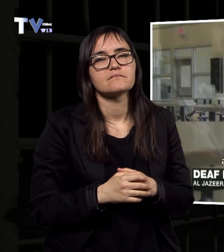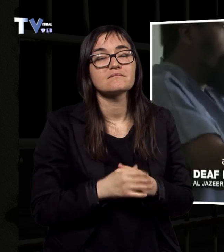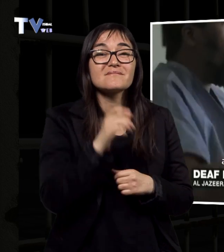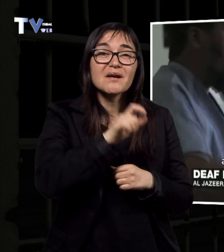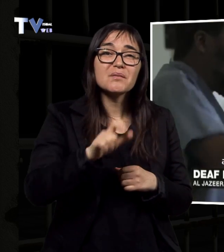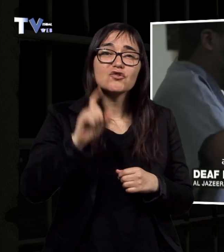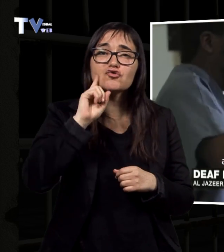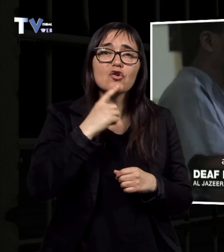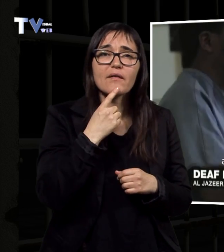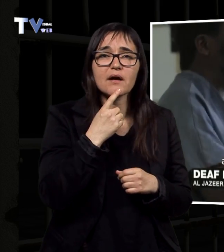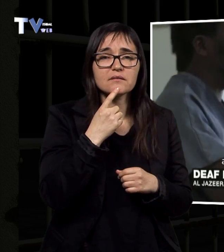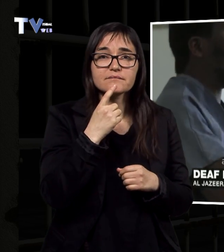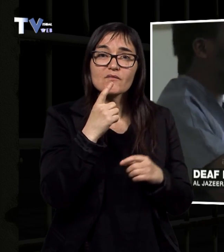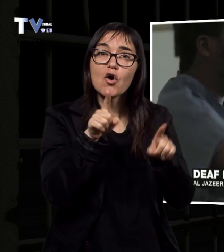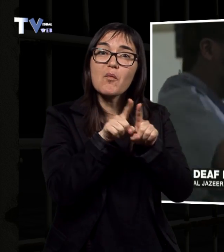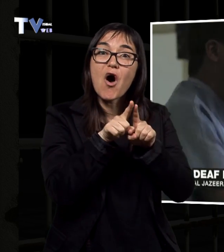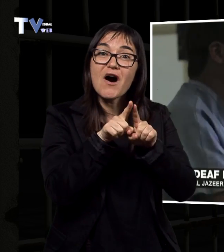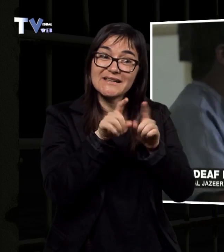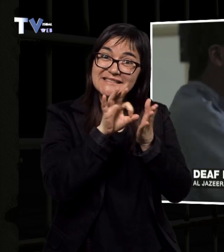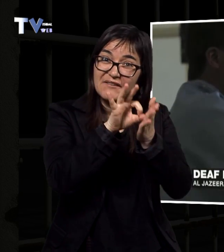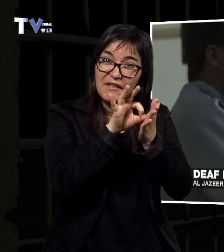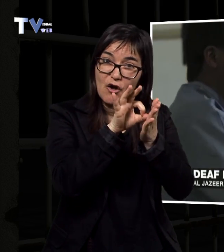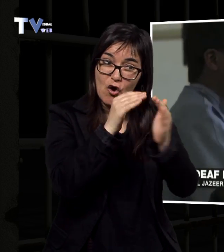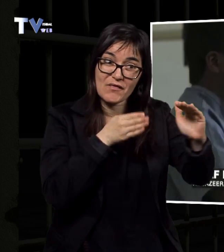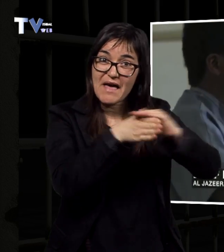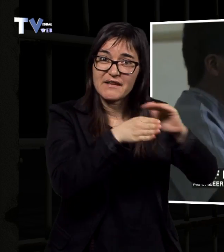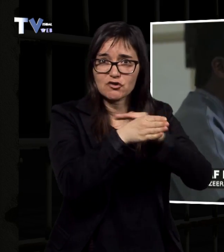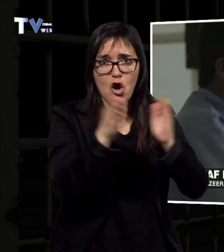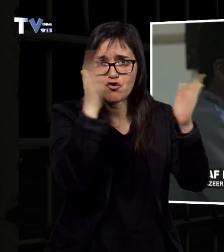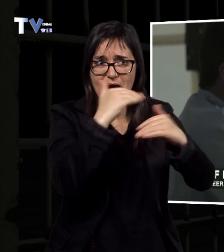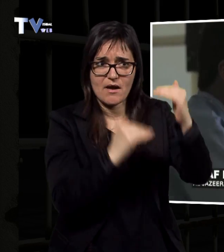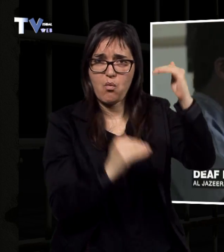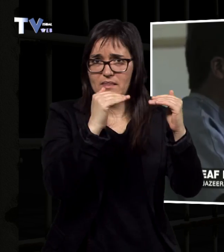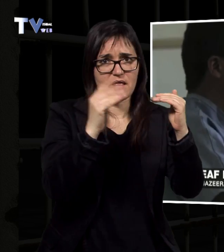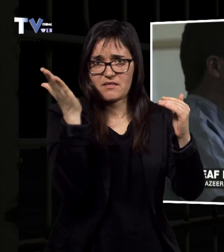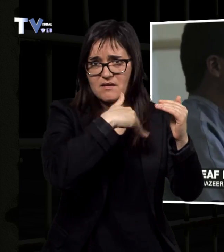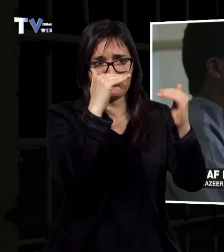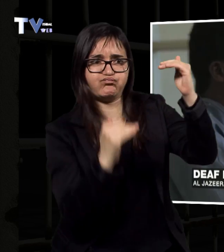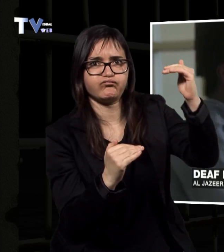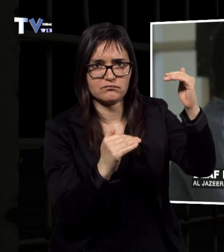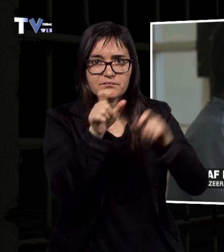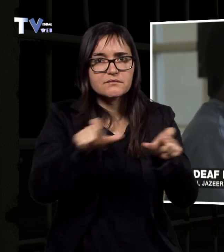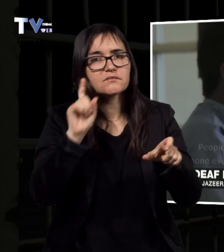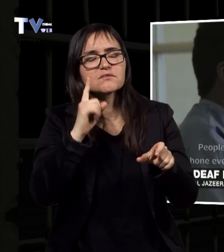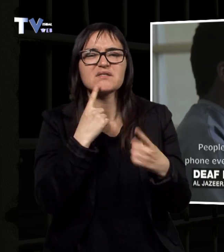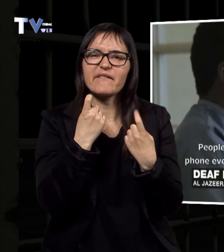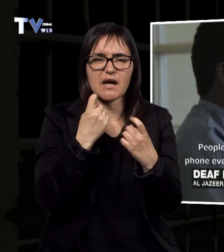don't have equal access to services that they need, and they just need someone to be an advocate for